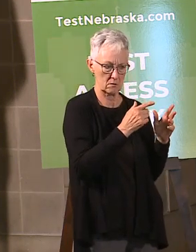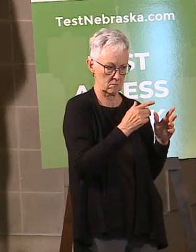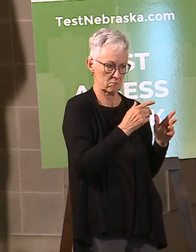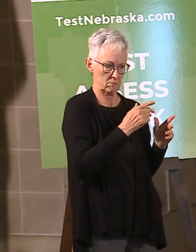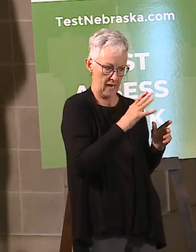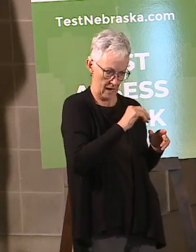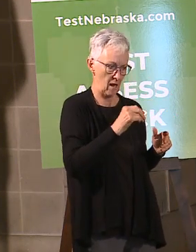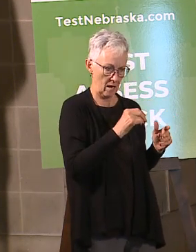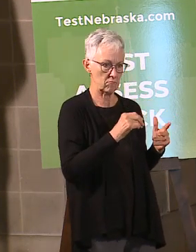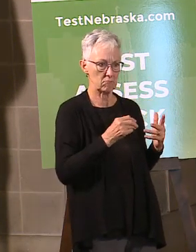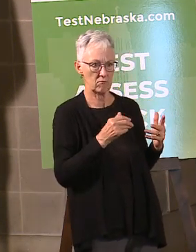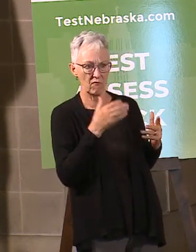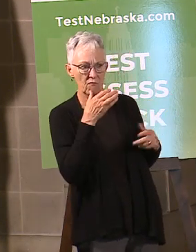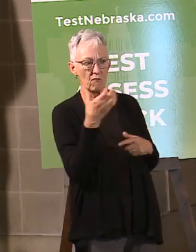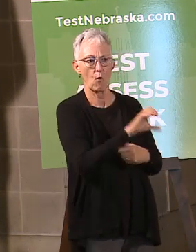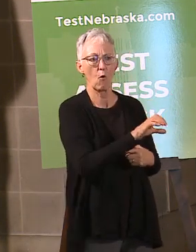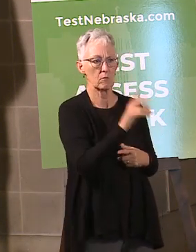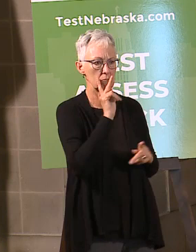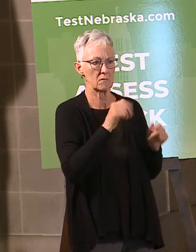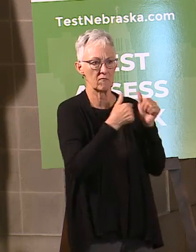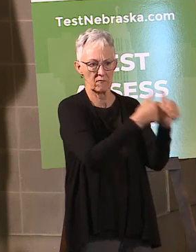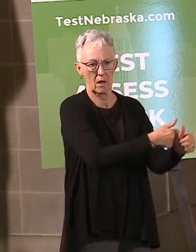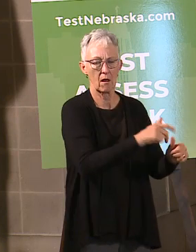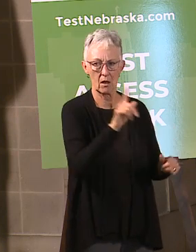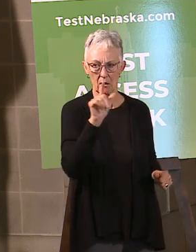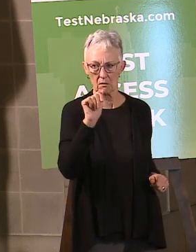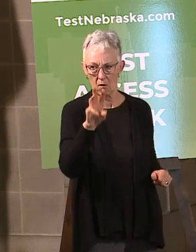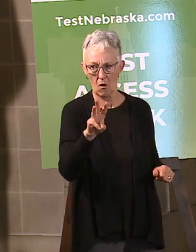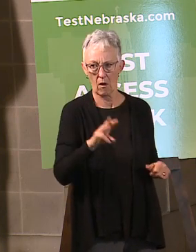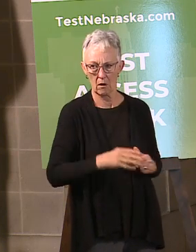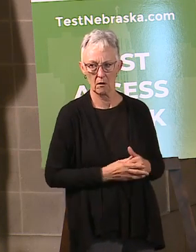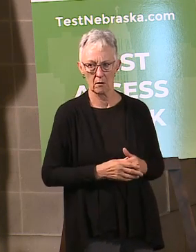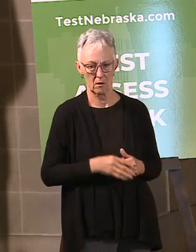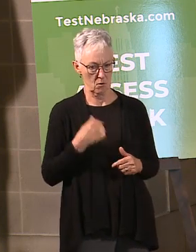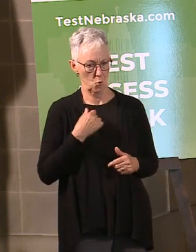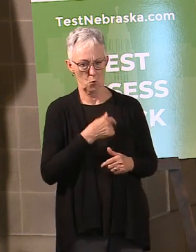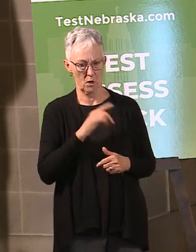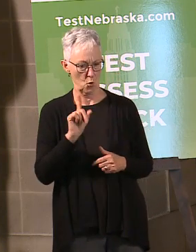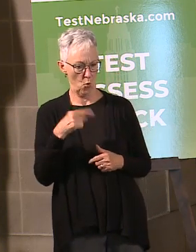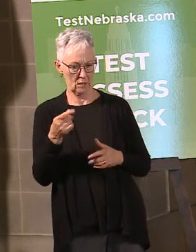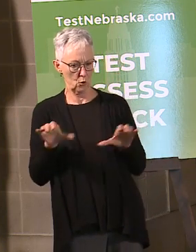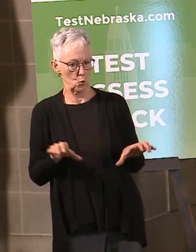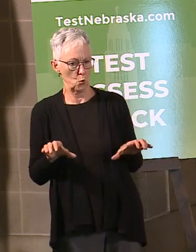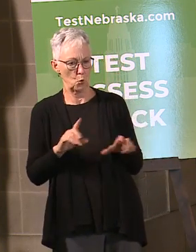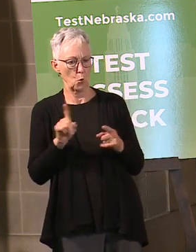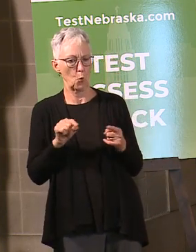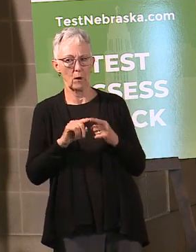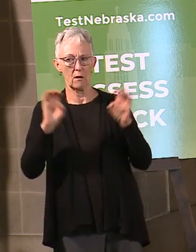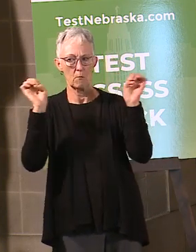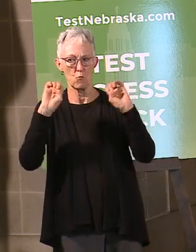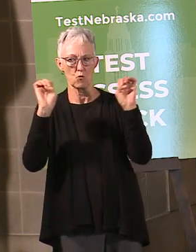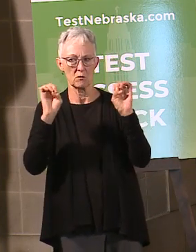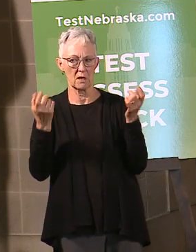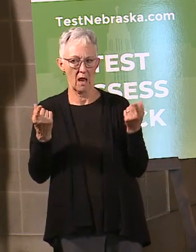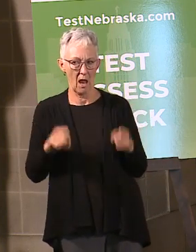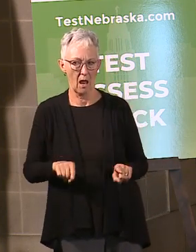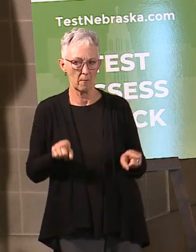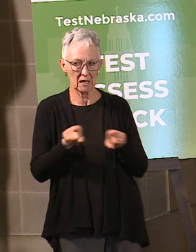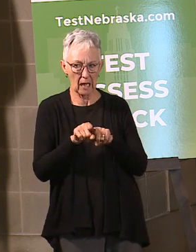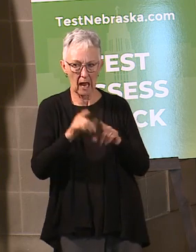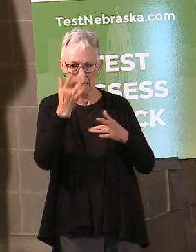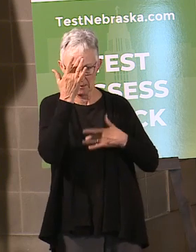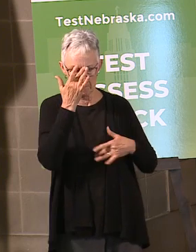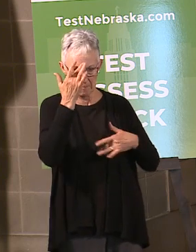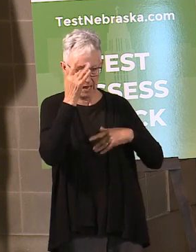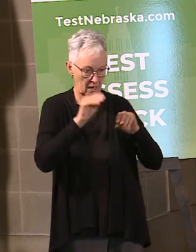things like when we have pandemics or when we have in limited areas where we have floods or things like that. So